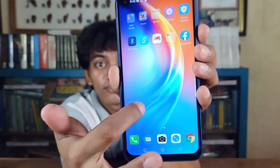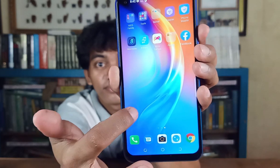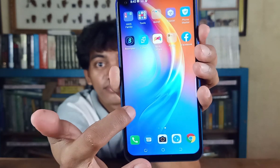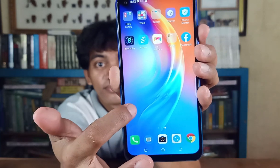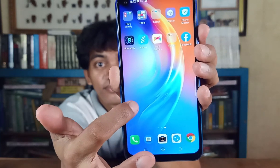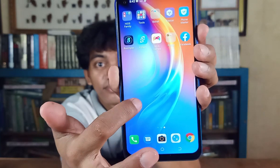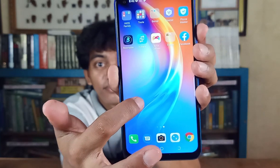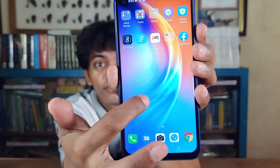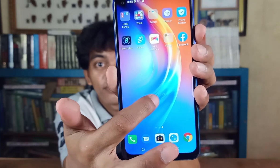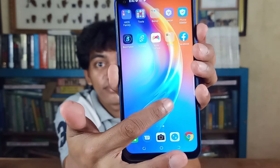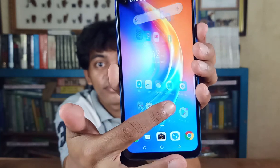see what it looks like.